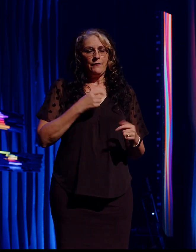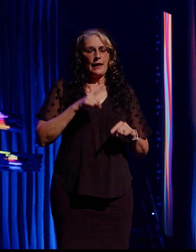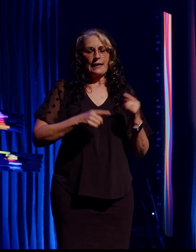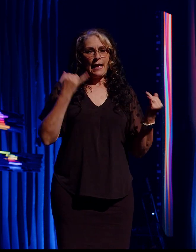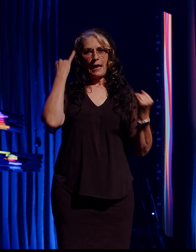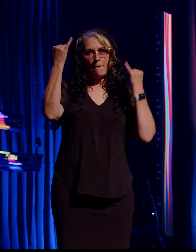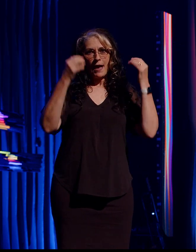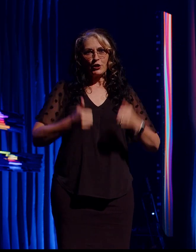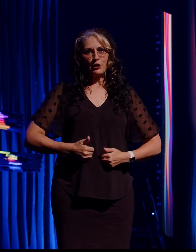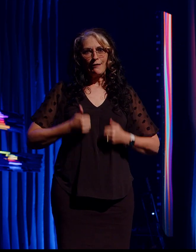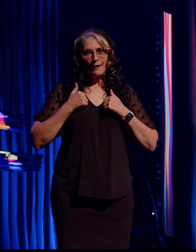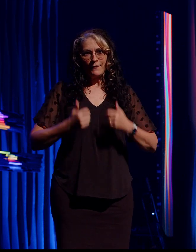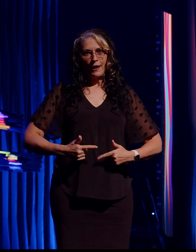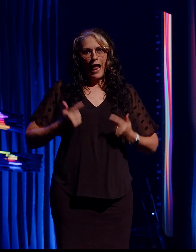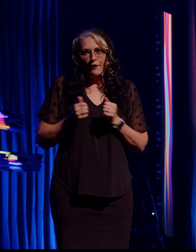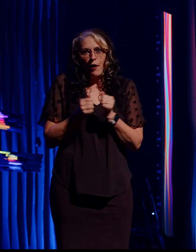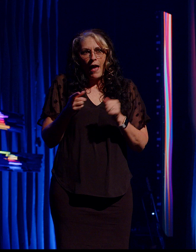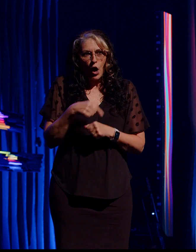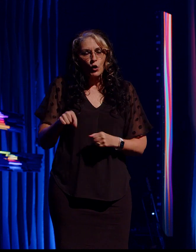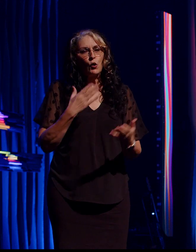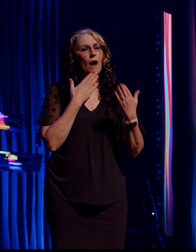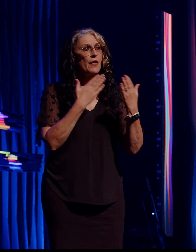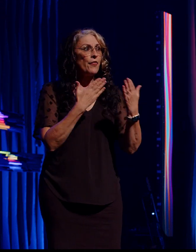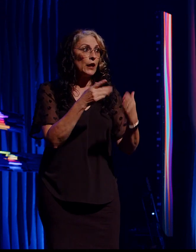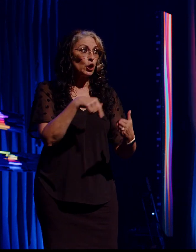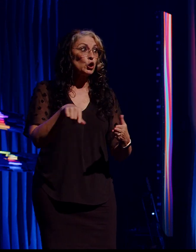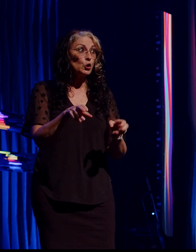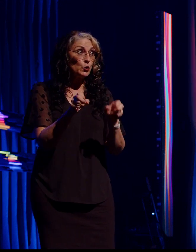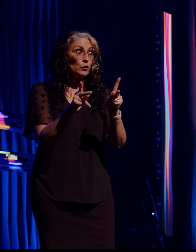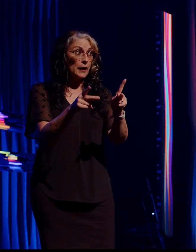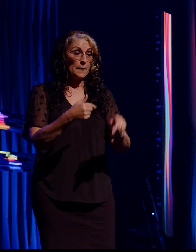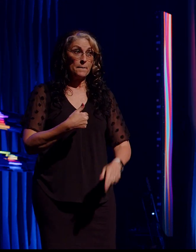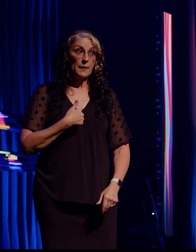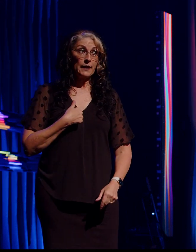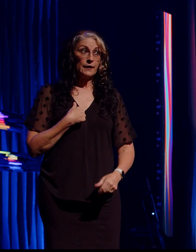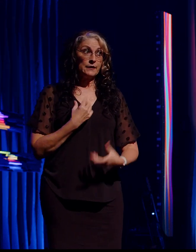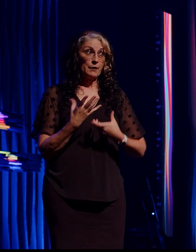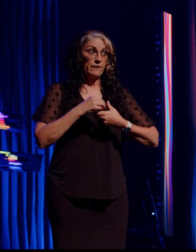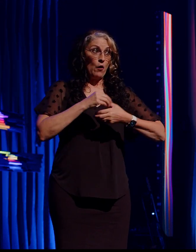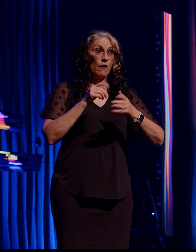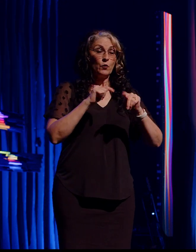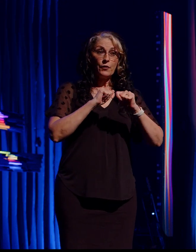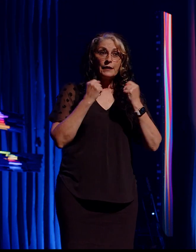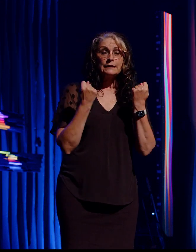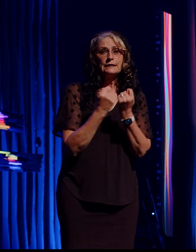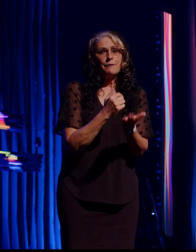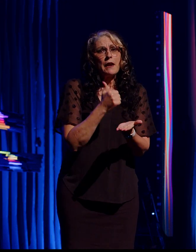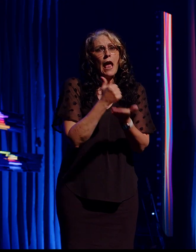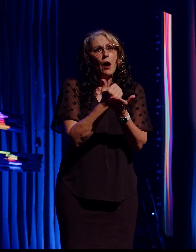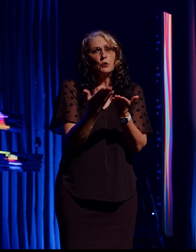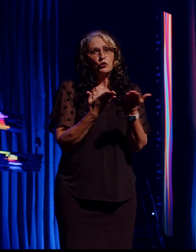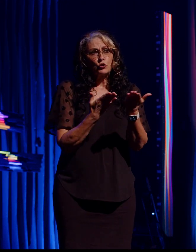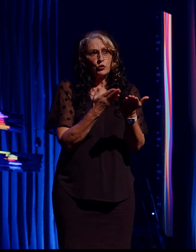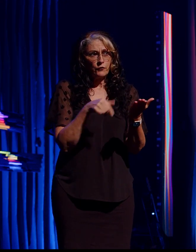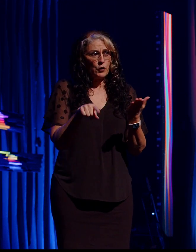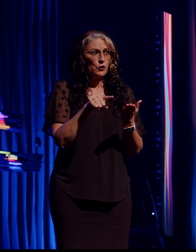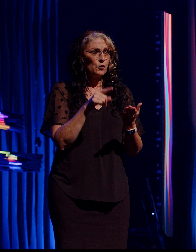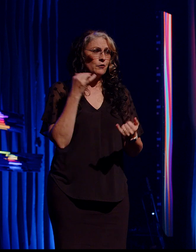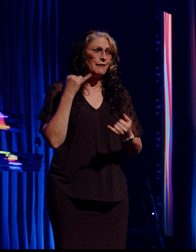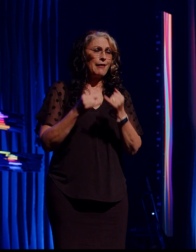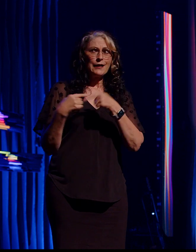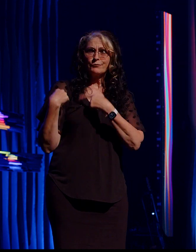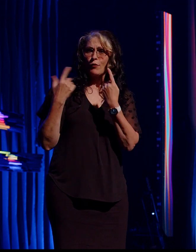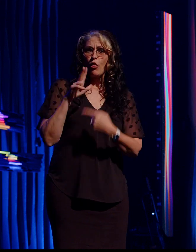living life without you. And so I thank you for letting me be a part of the team and help serve you these past 35